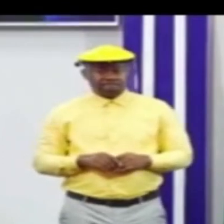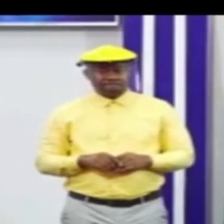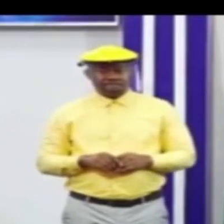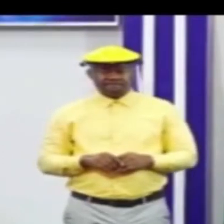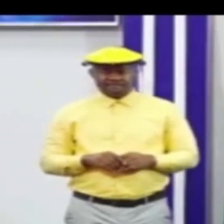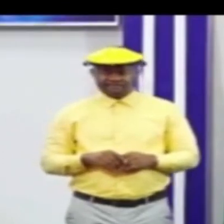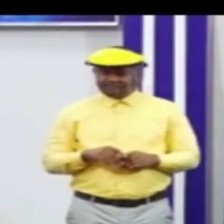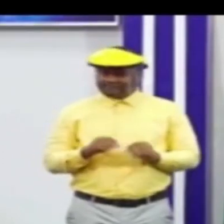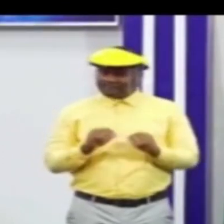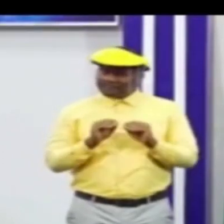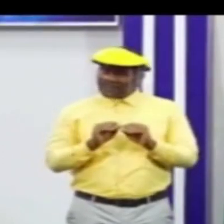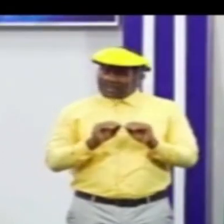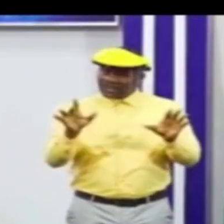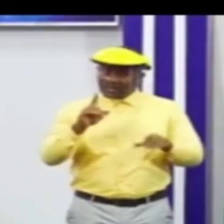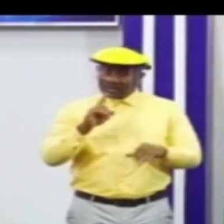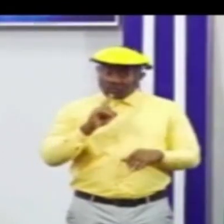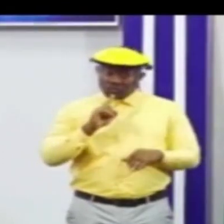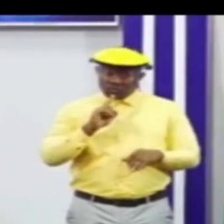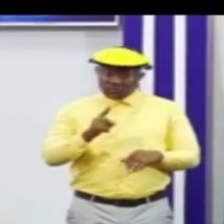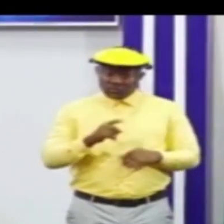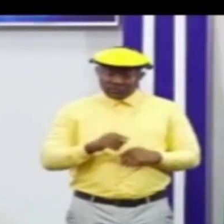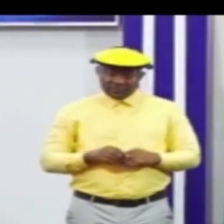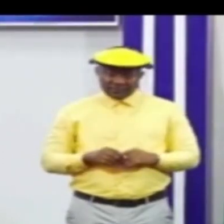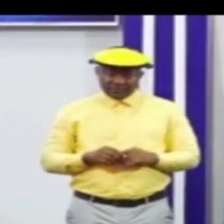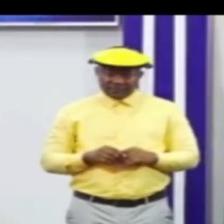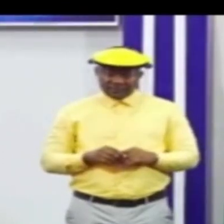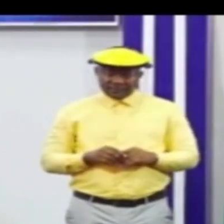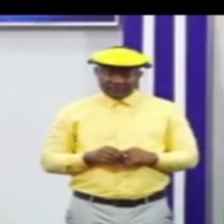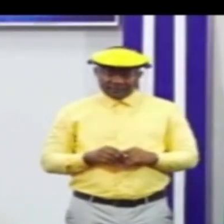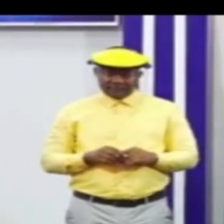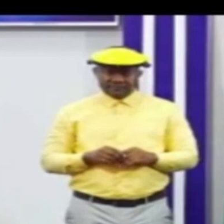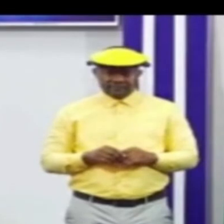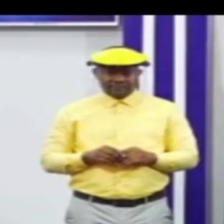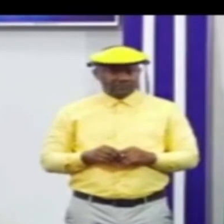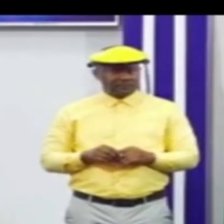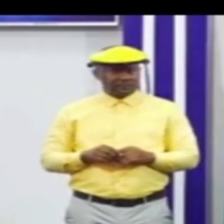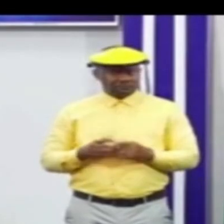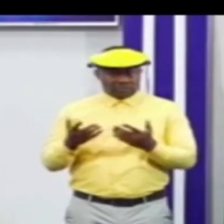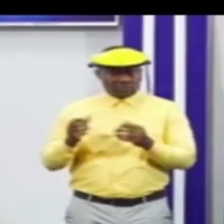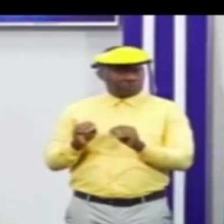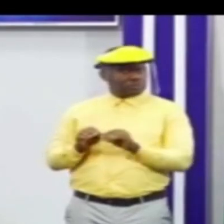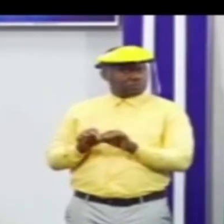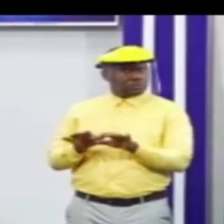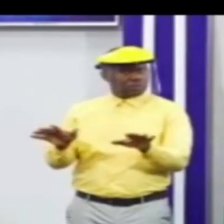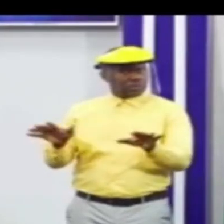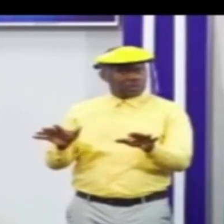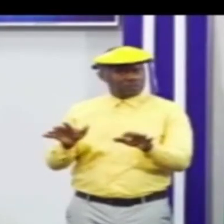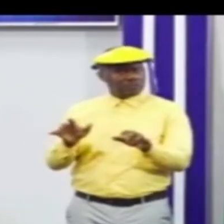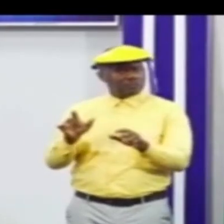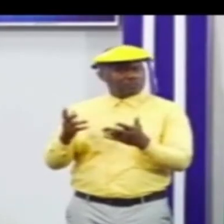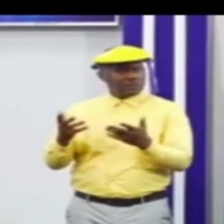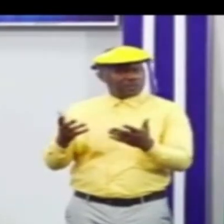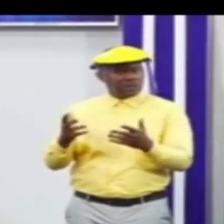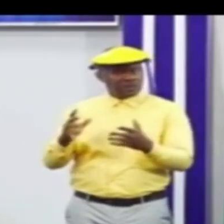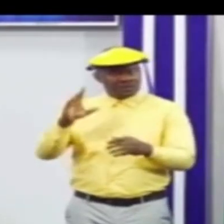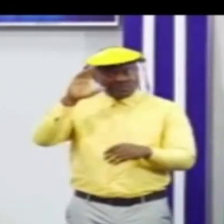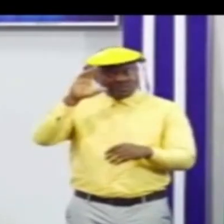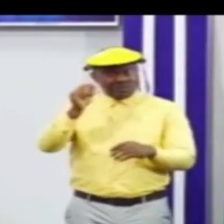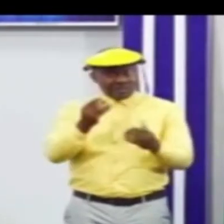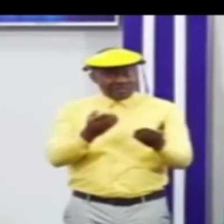Clearly, there is clear preponderance of the deaths for the males,